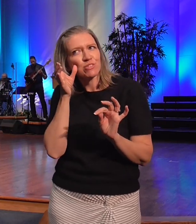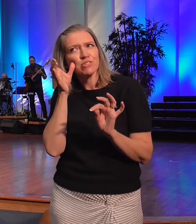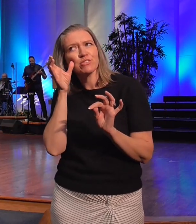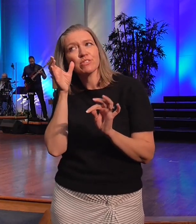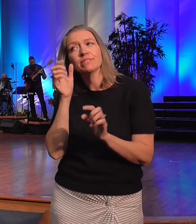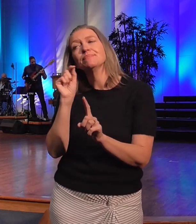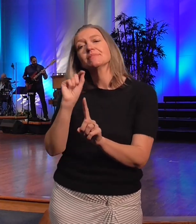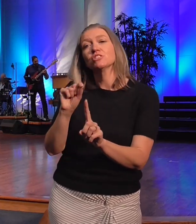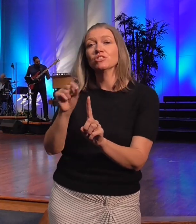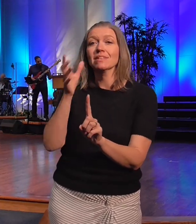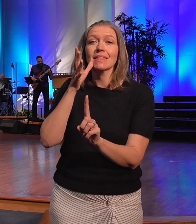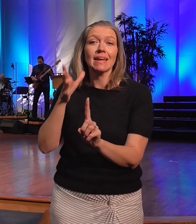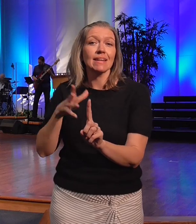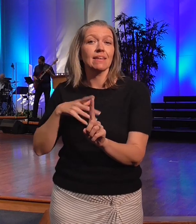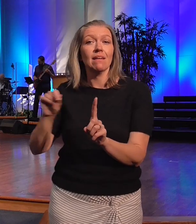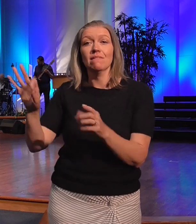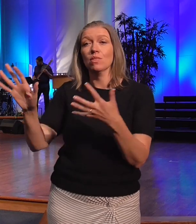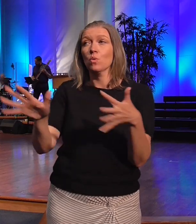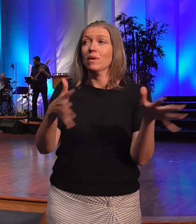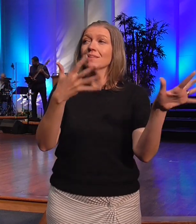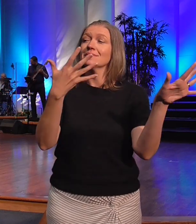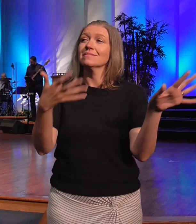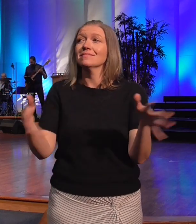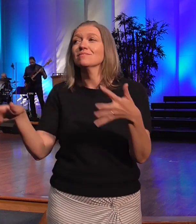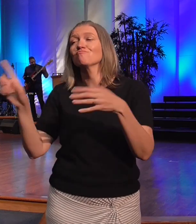hear. She's the lady of the window,